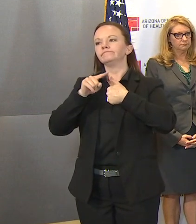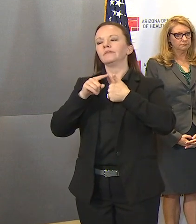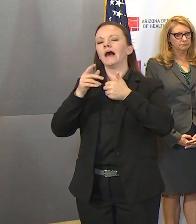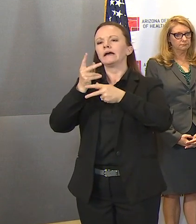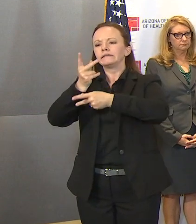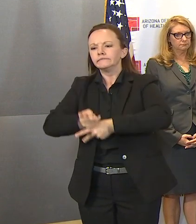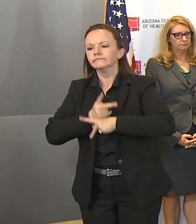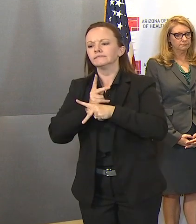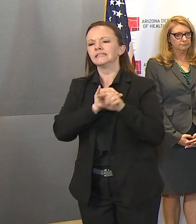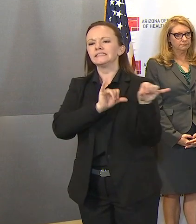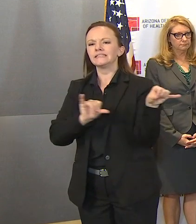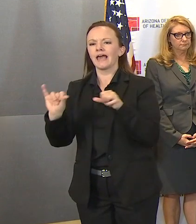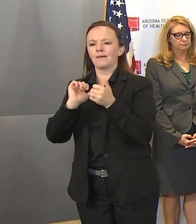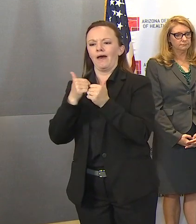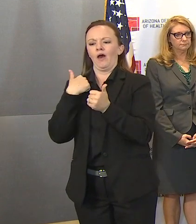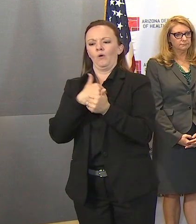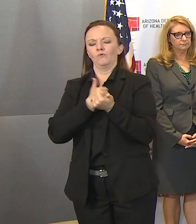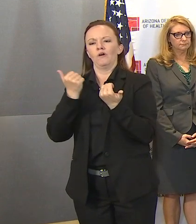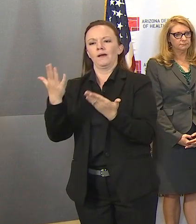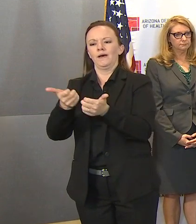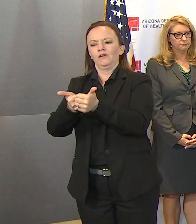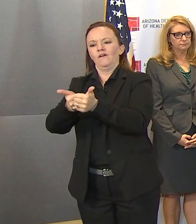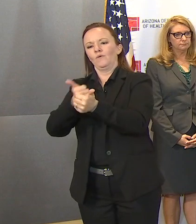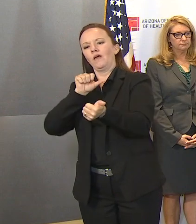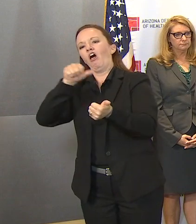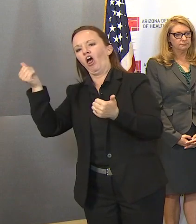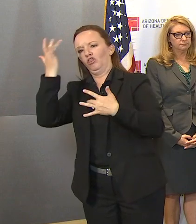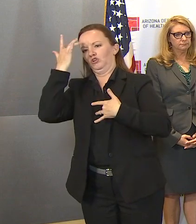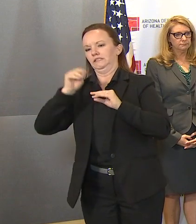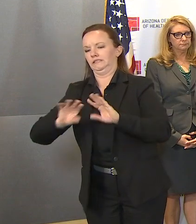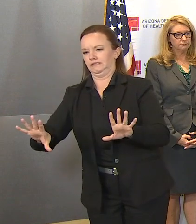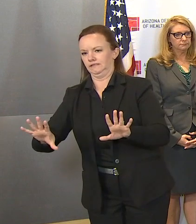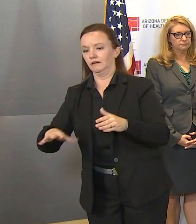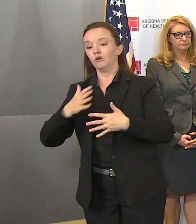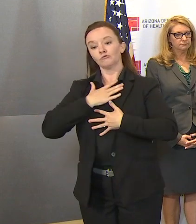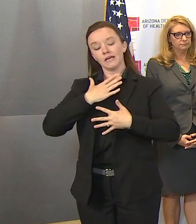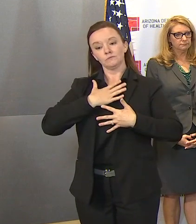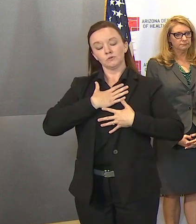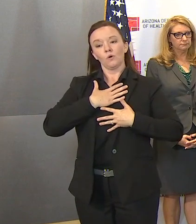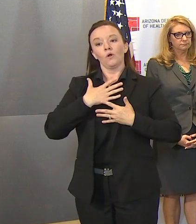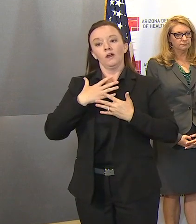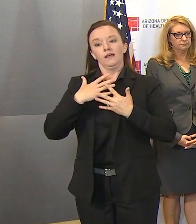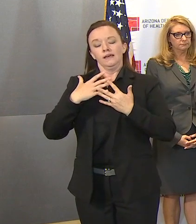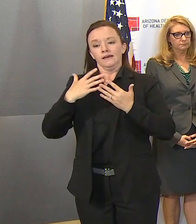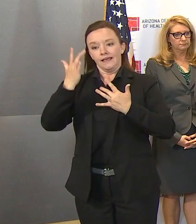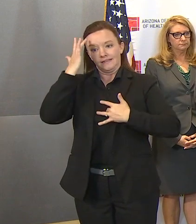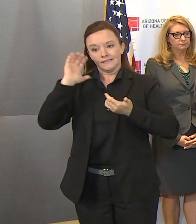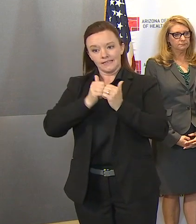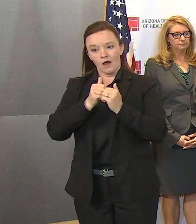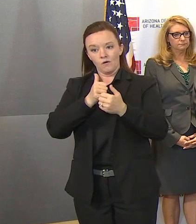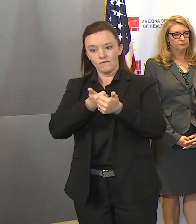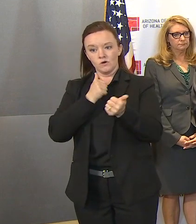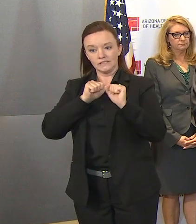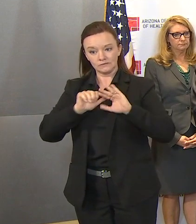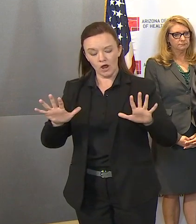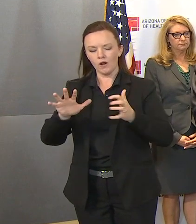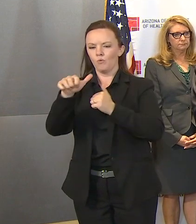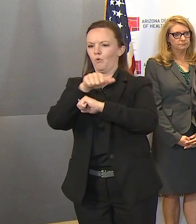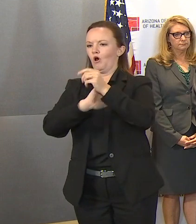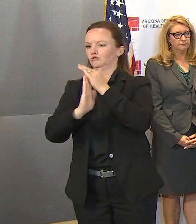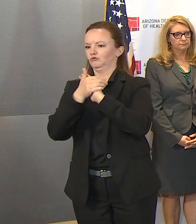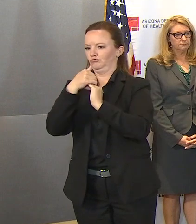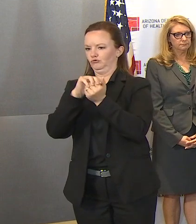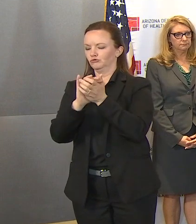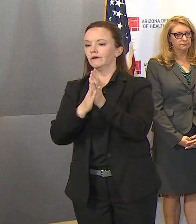for the prevention of other diseases. The best way to prevent the spread of respiratory illness is to wash your hands often with soap and water for at least